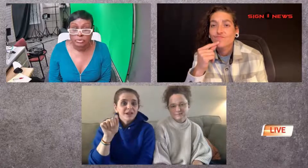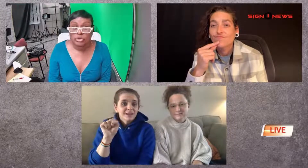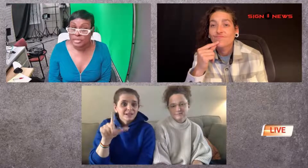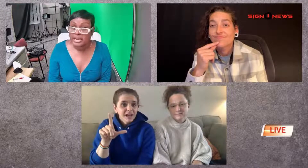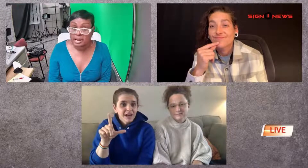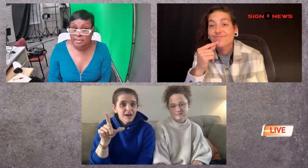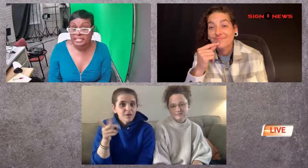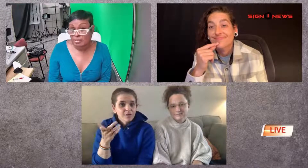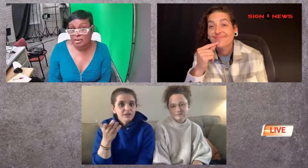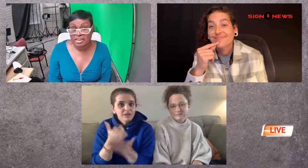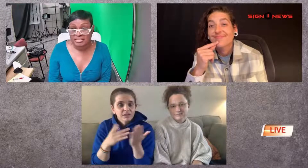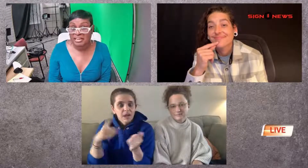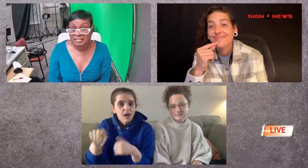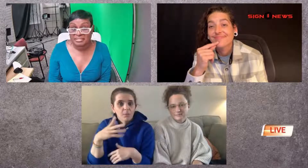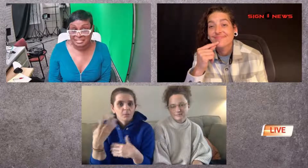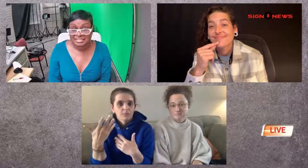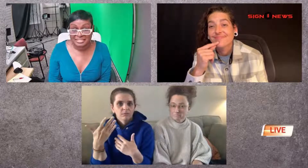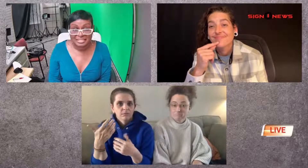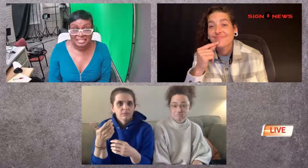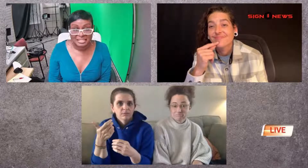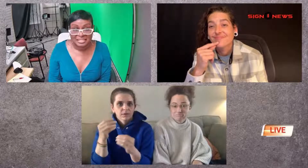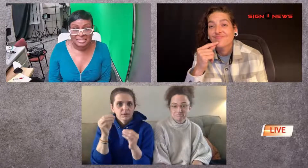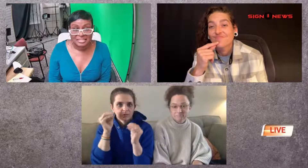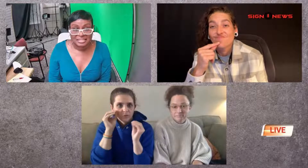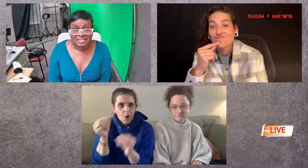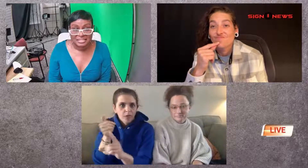the crew really kind of picked up on ASL.